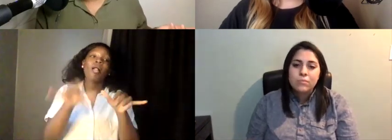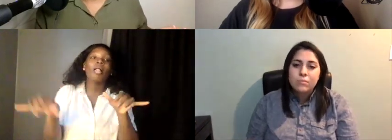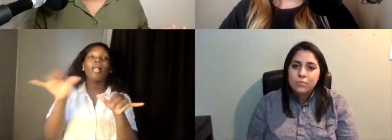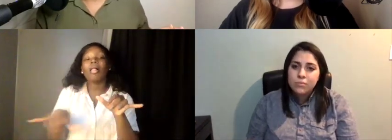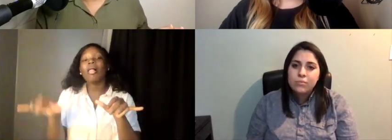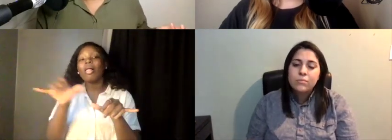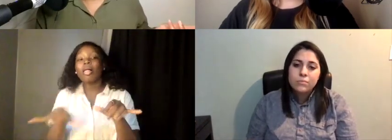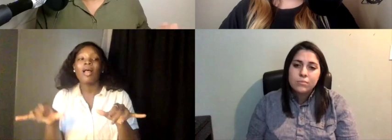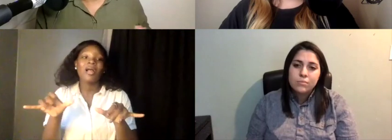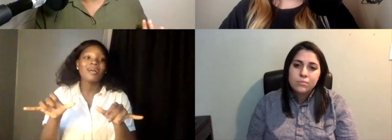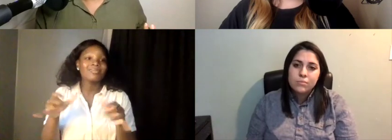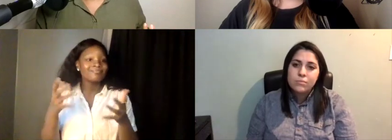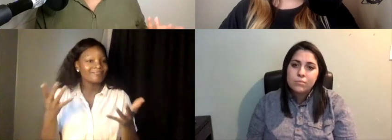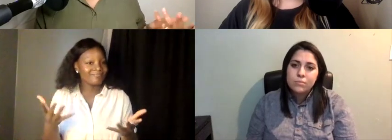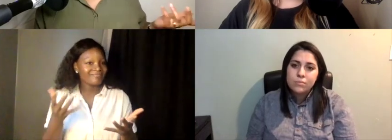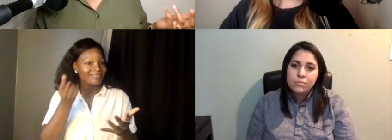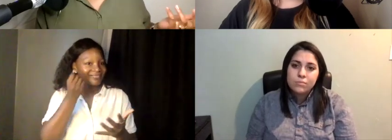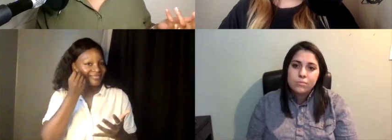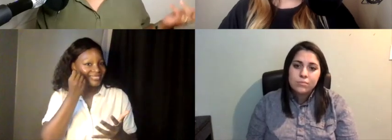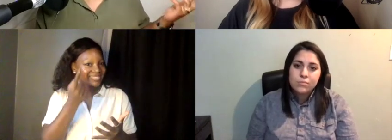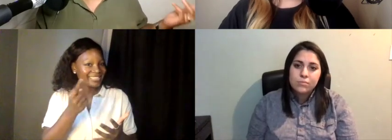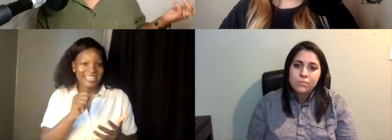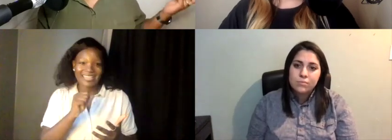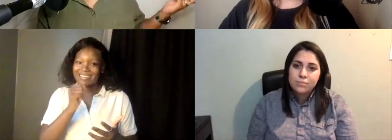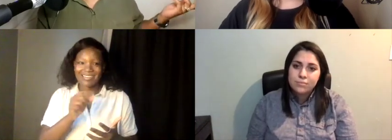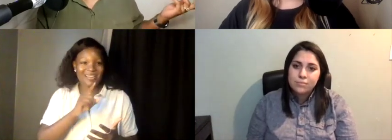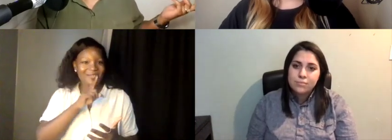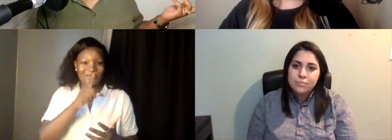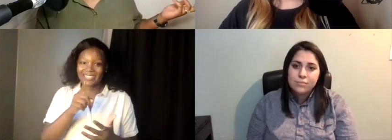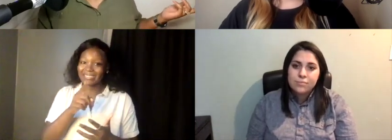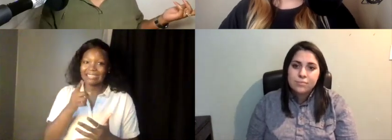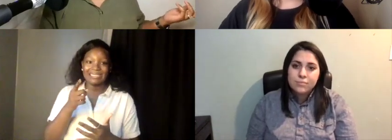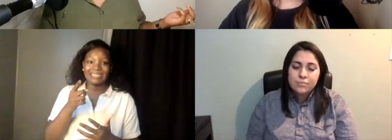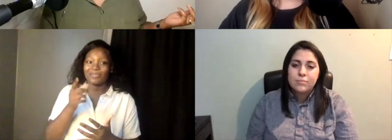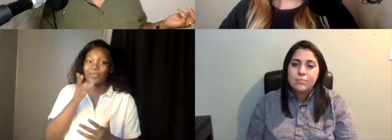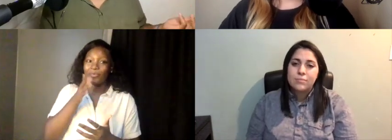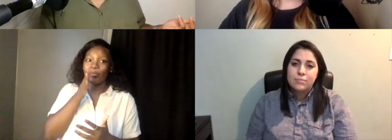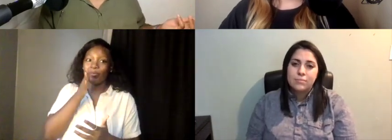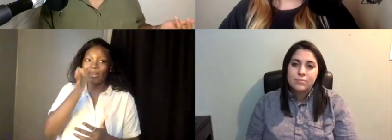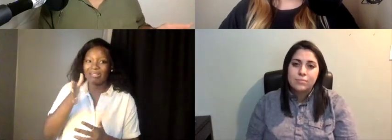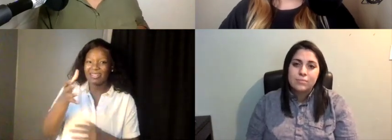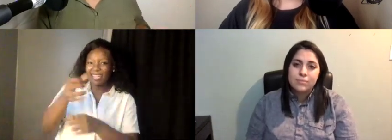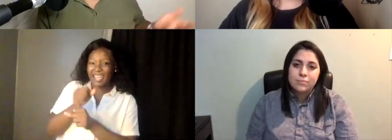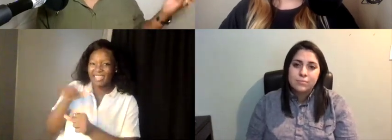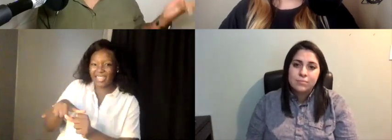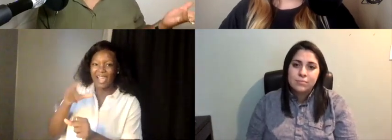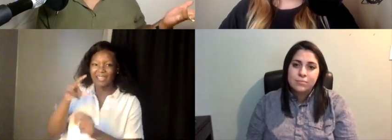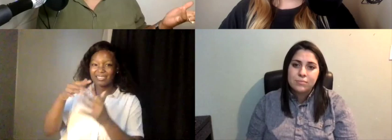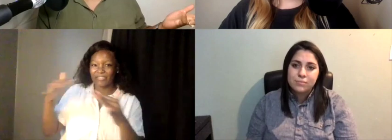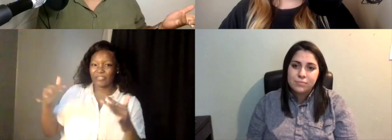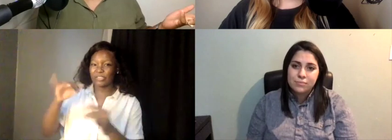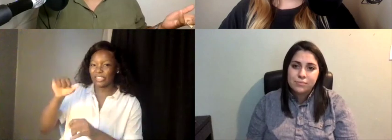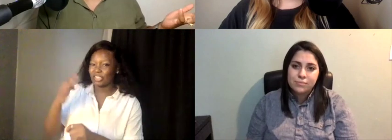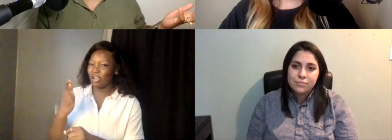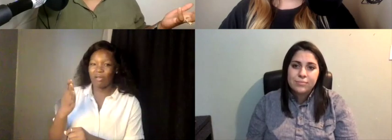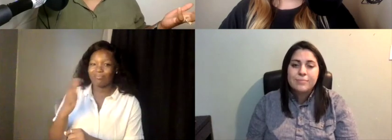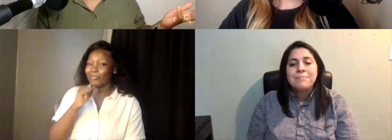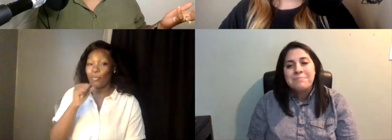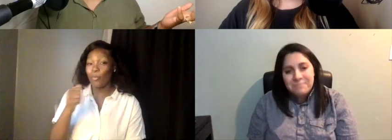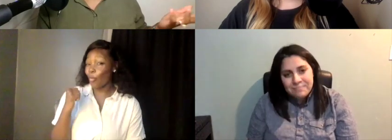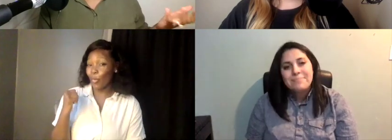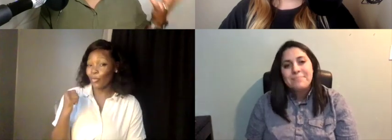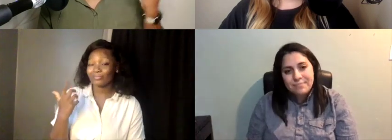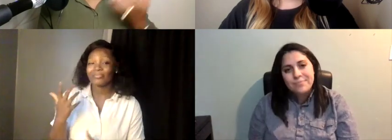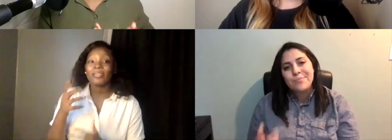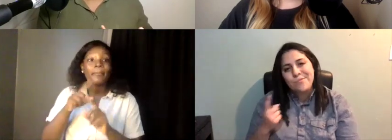the face of a DEI, like a diversity hire, you know? But if I'm trying to get hired in,